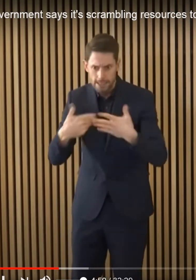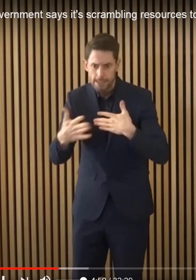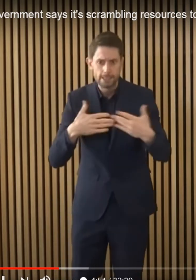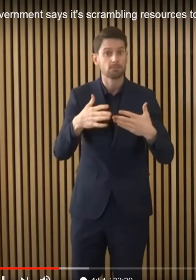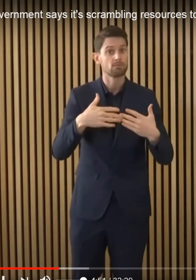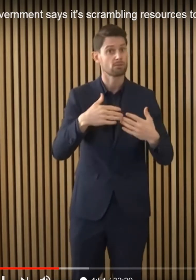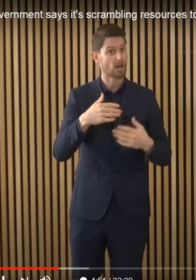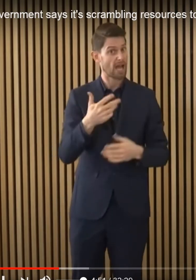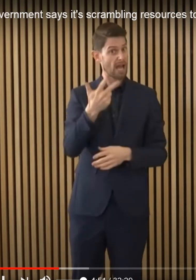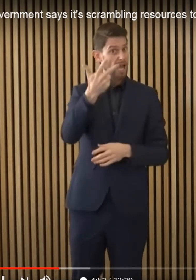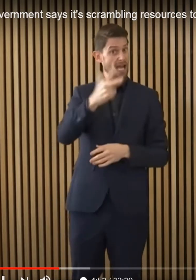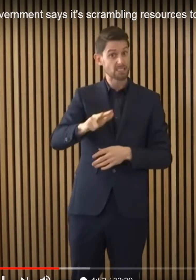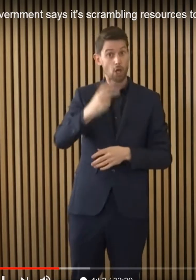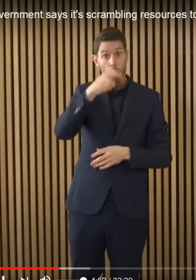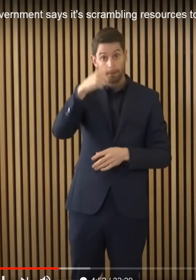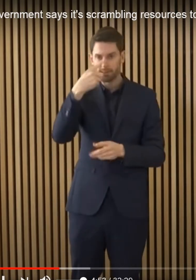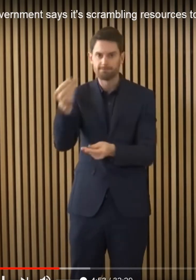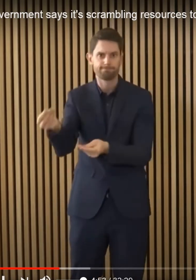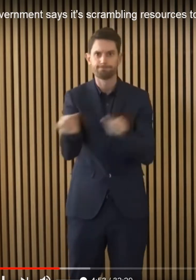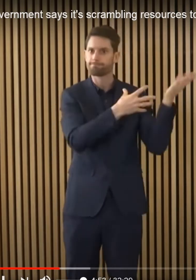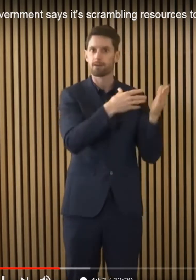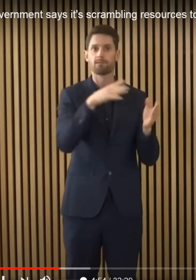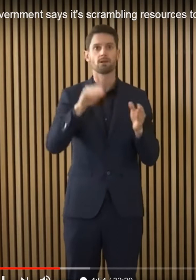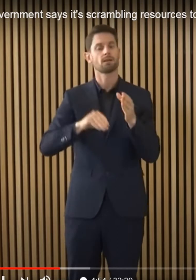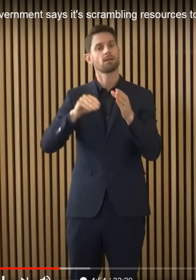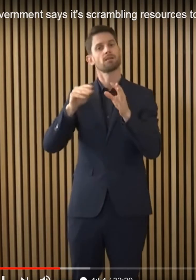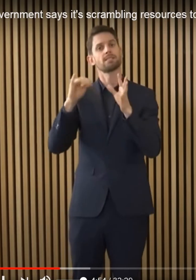residents to hospital from St Basil's, and 34 from Epping